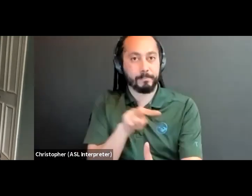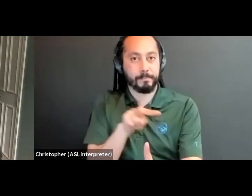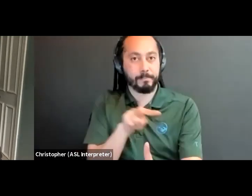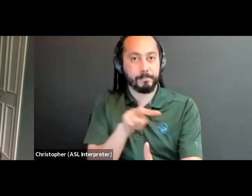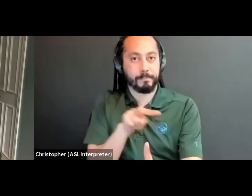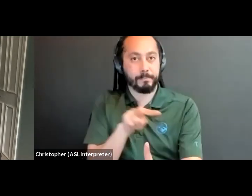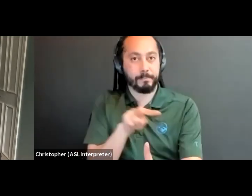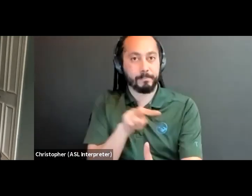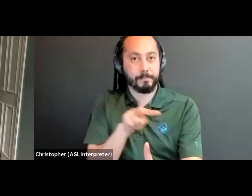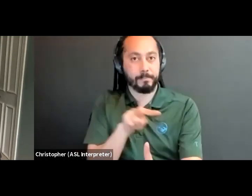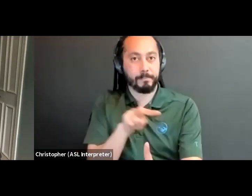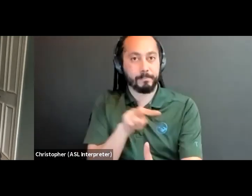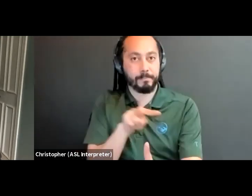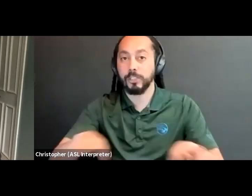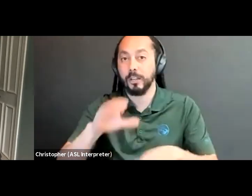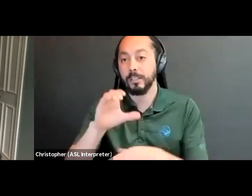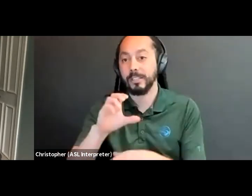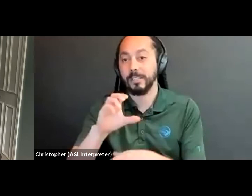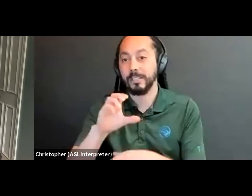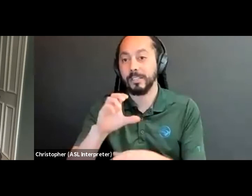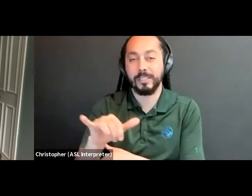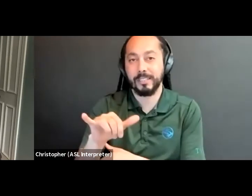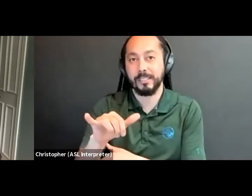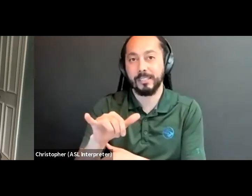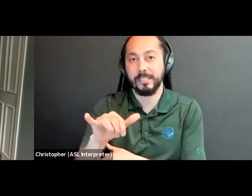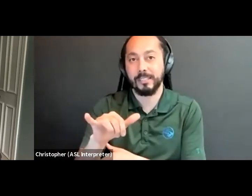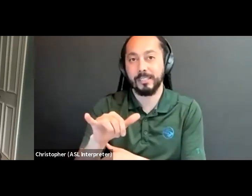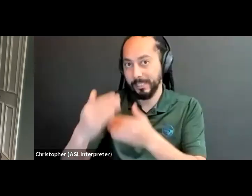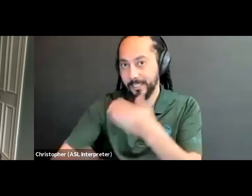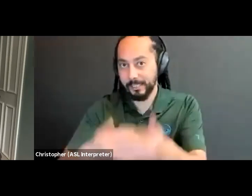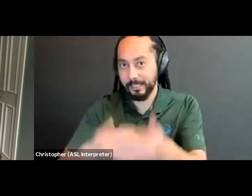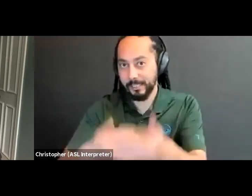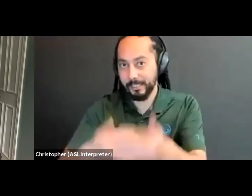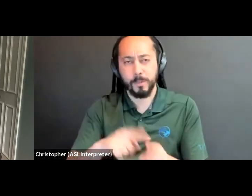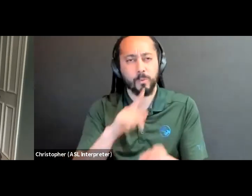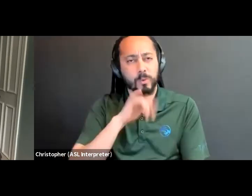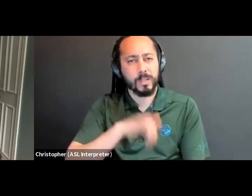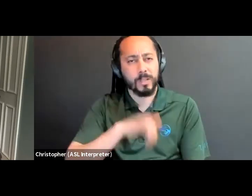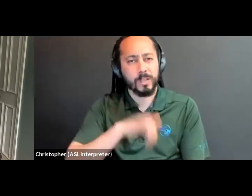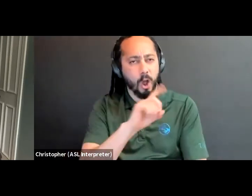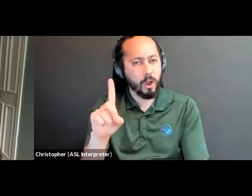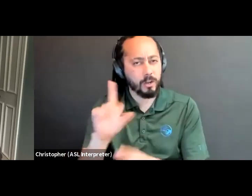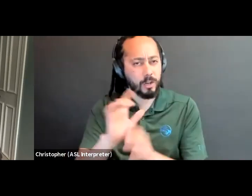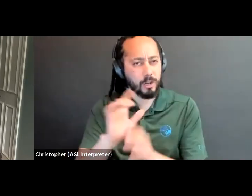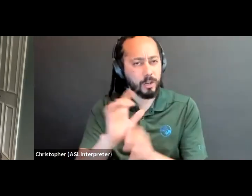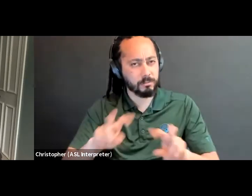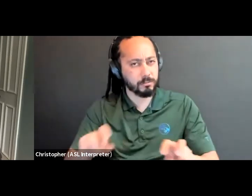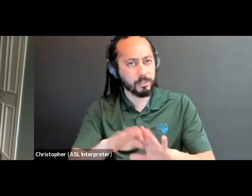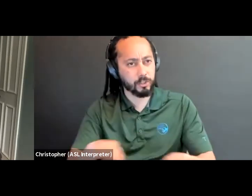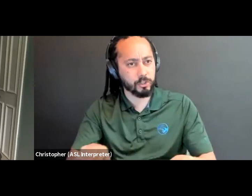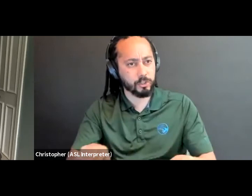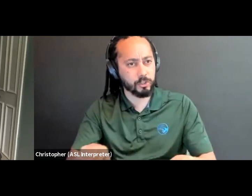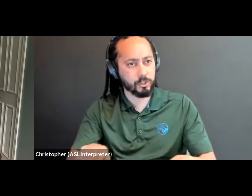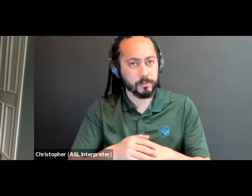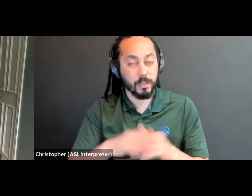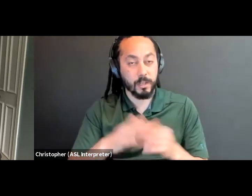proceedings. And I think those are really odd, but also really interesting that children's voices